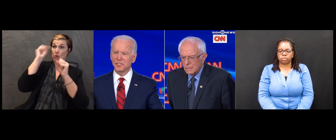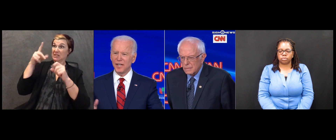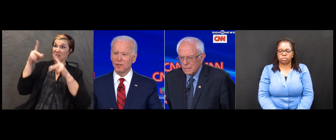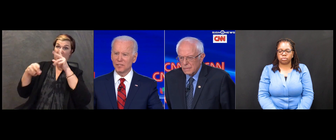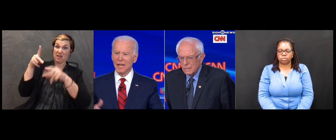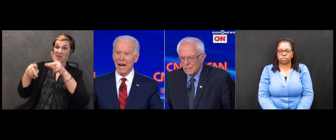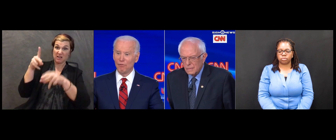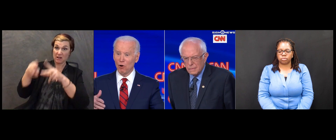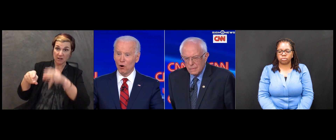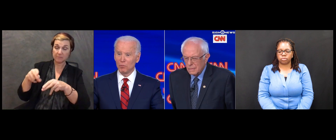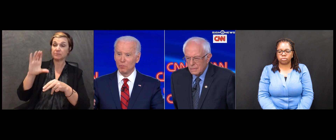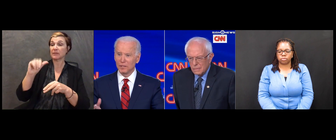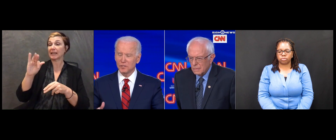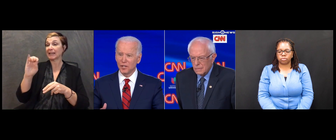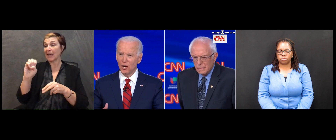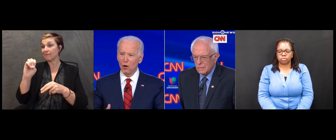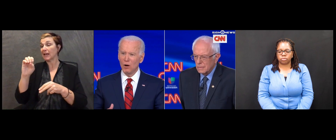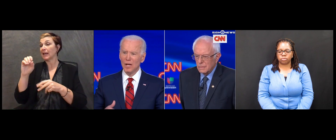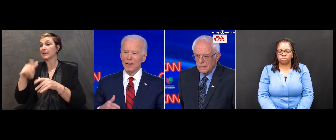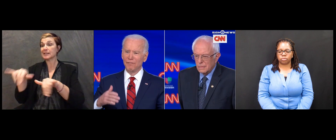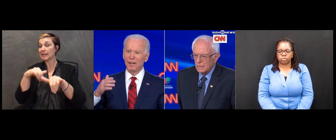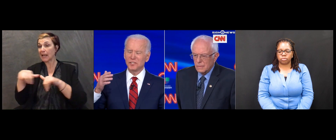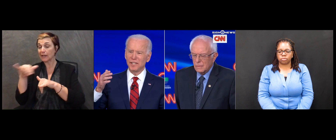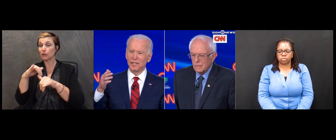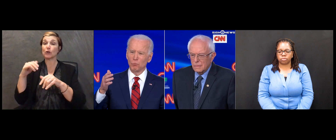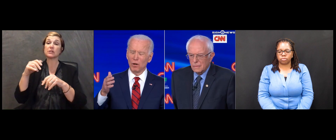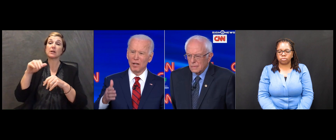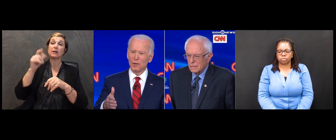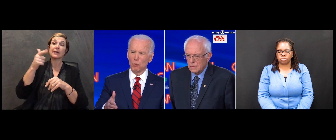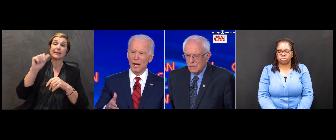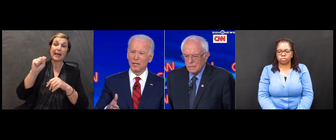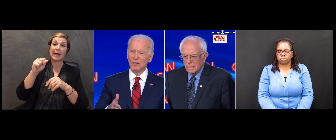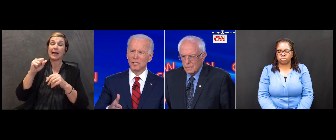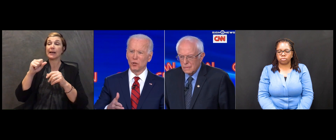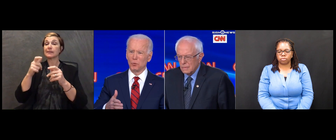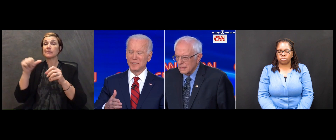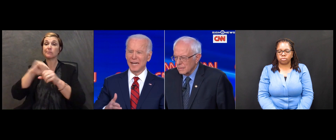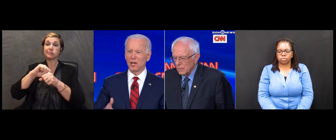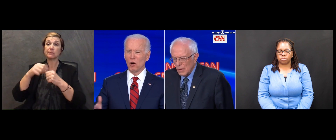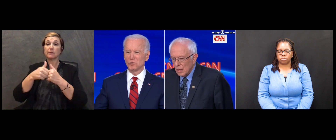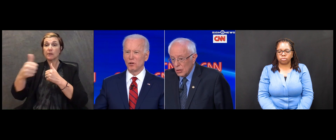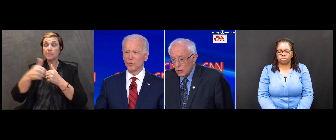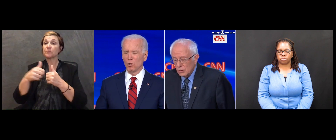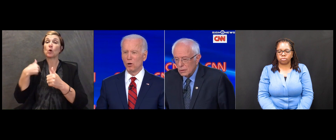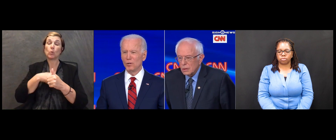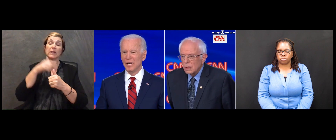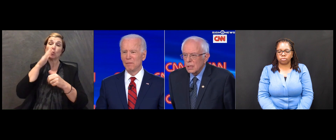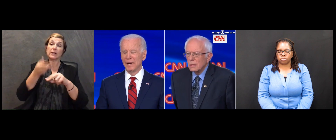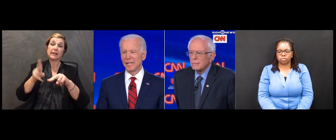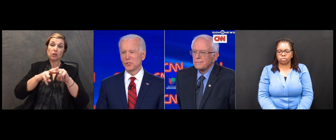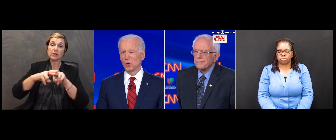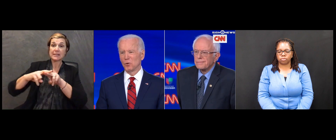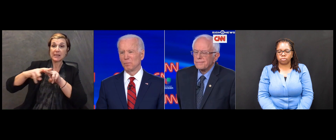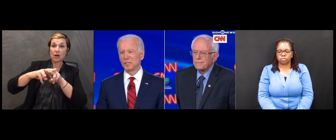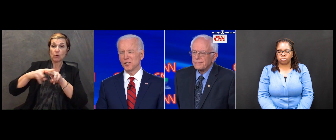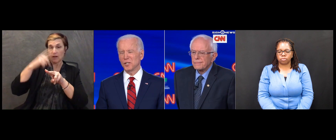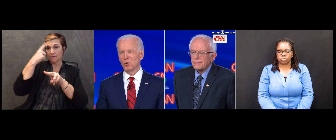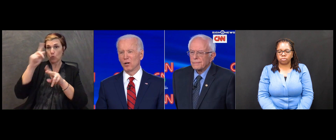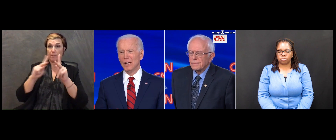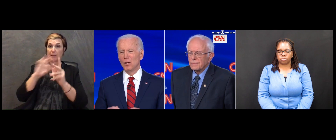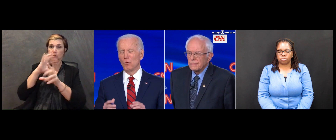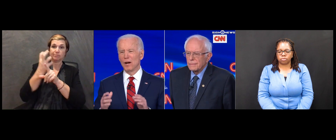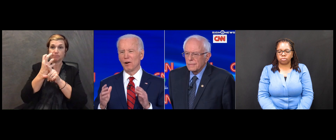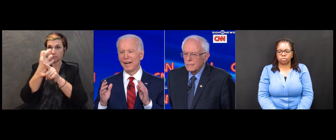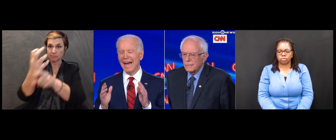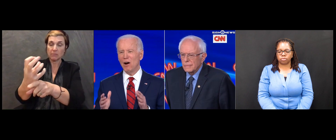CAFE standards, how far automobiles can go, investing in light rail so that we take cars off the road, making sure we're in a position